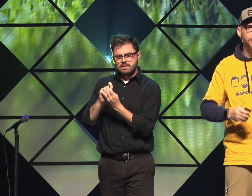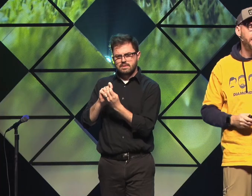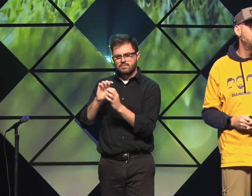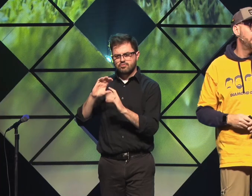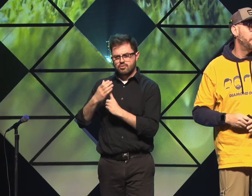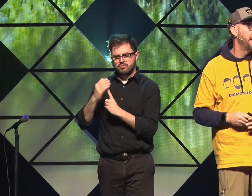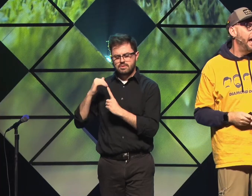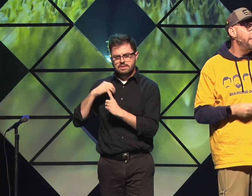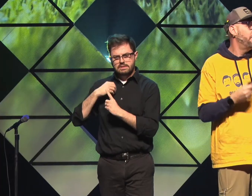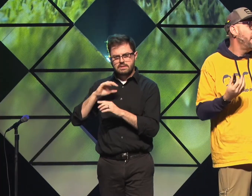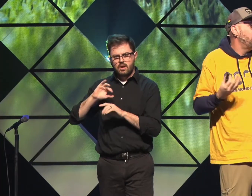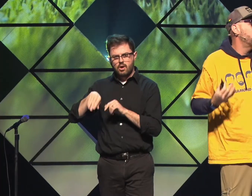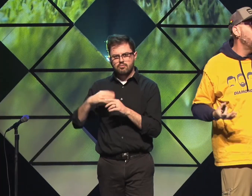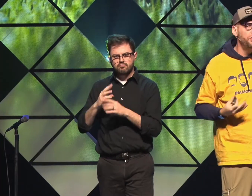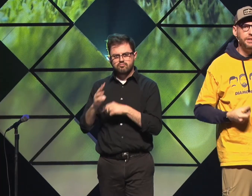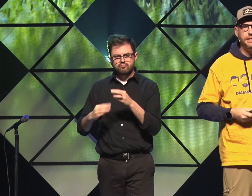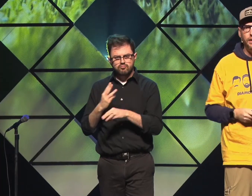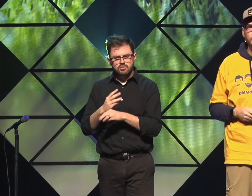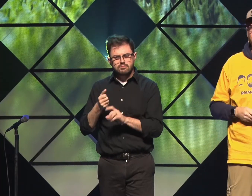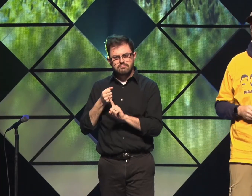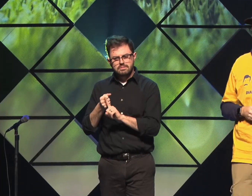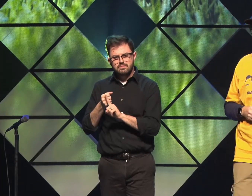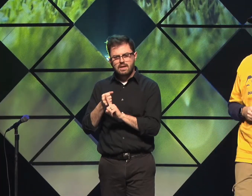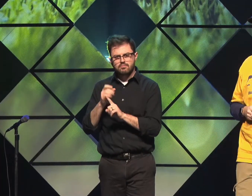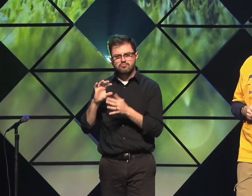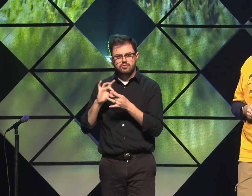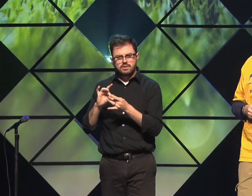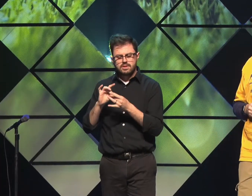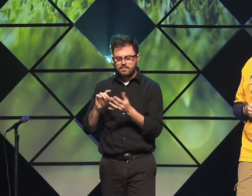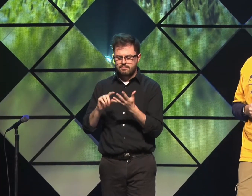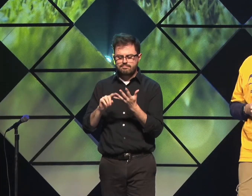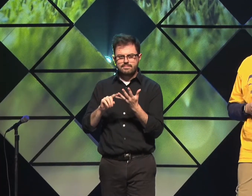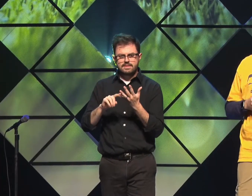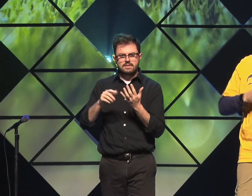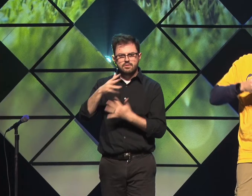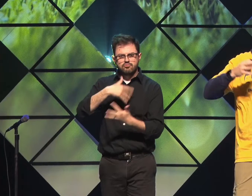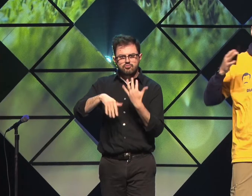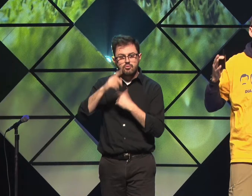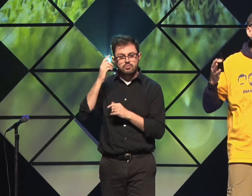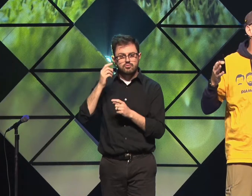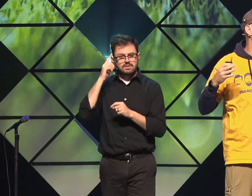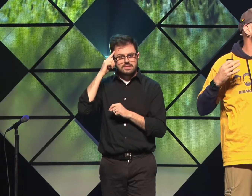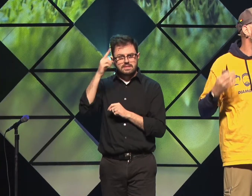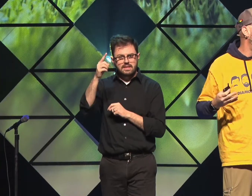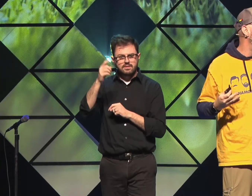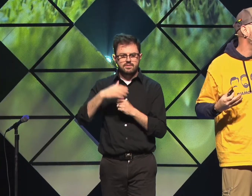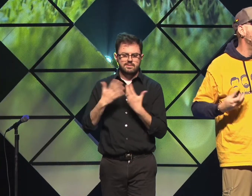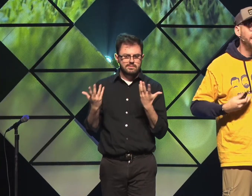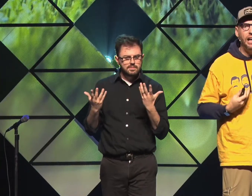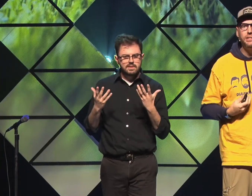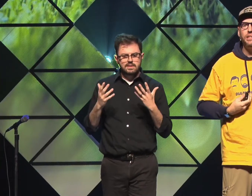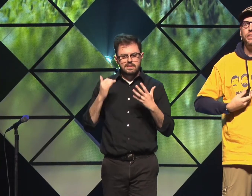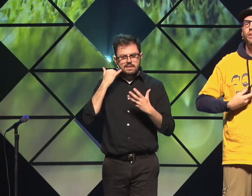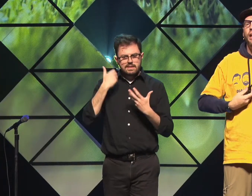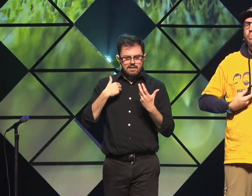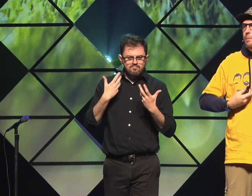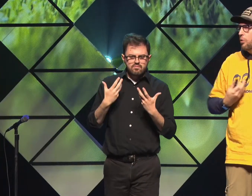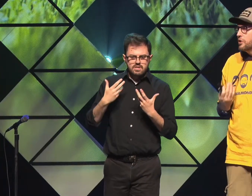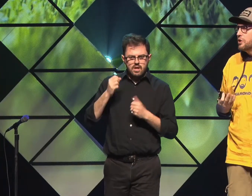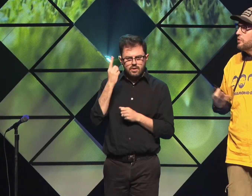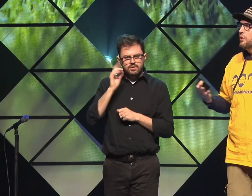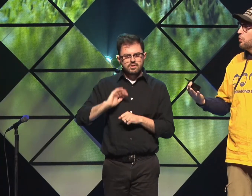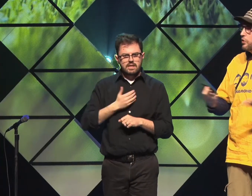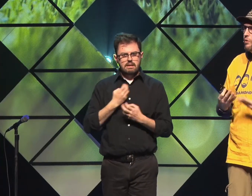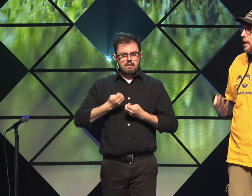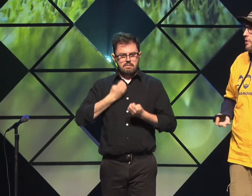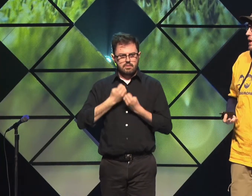affects our relationships. And then finally, our social intelligence, right? Being able to just in general be in tune with our emotions allows us to be more in